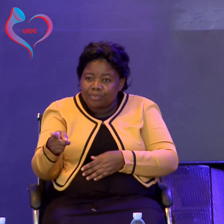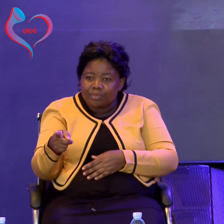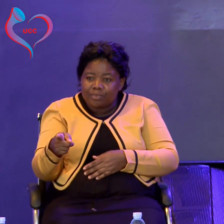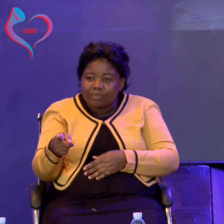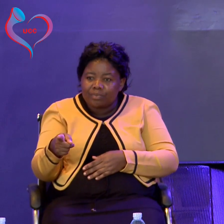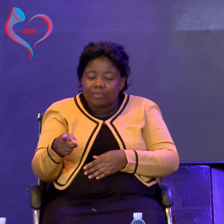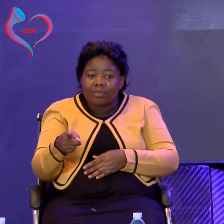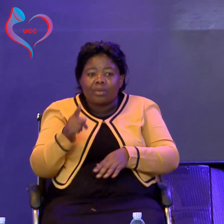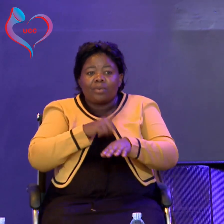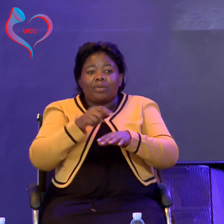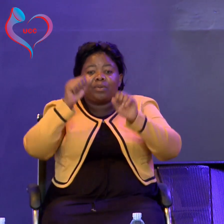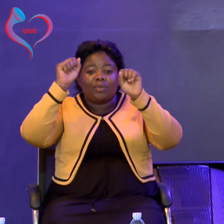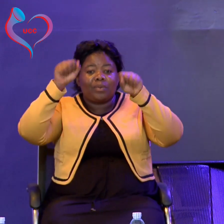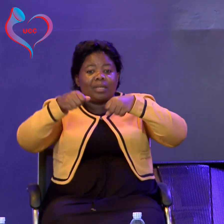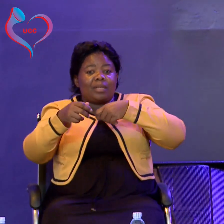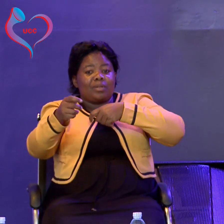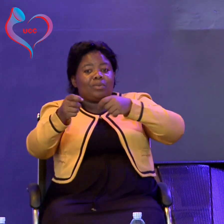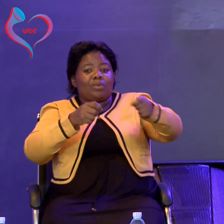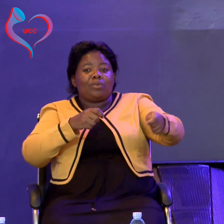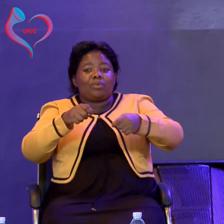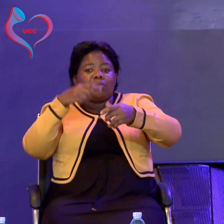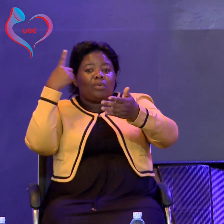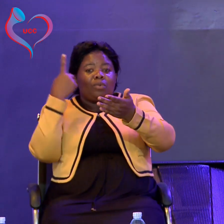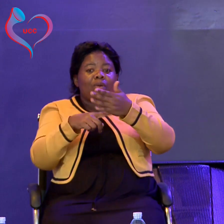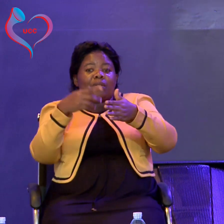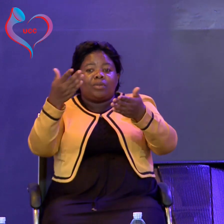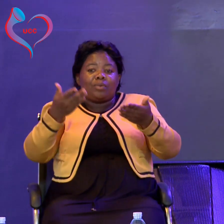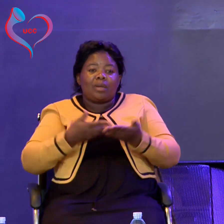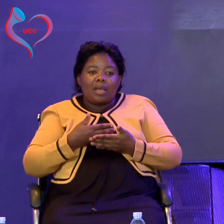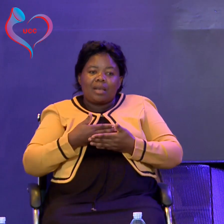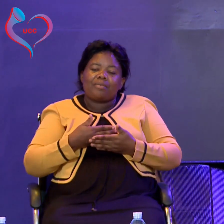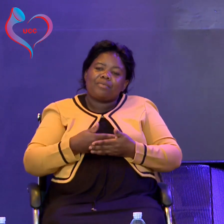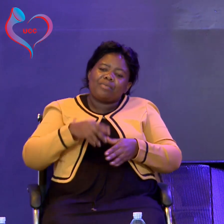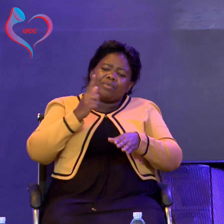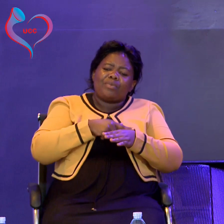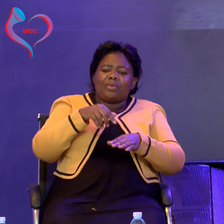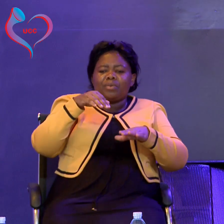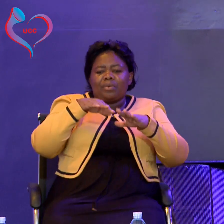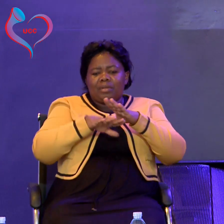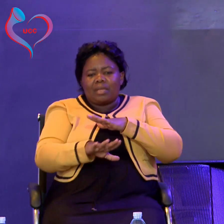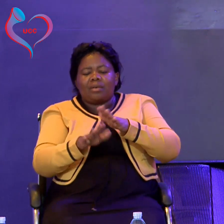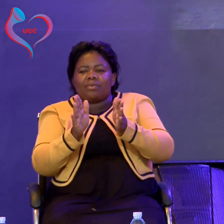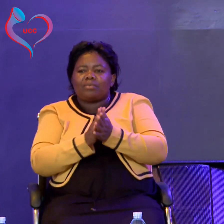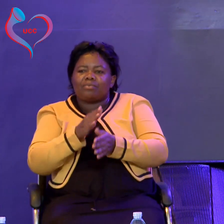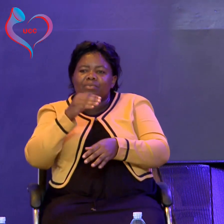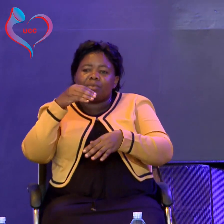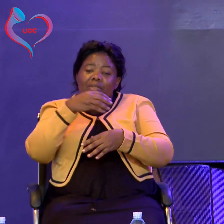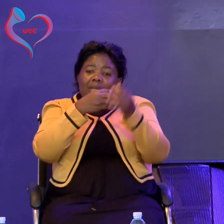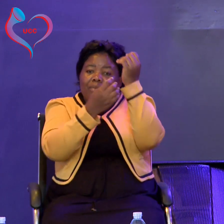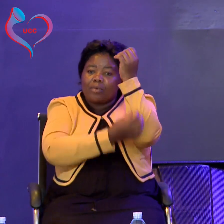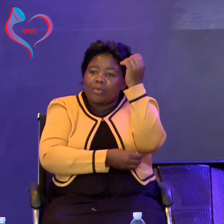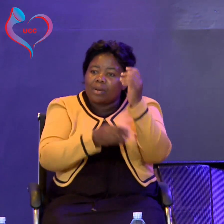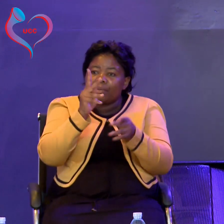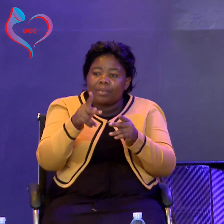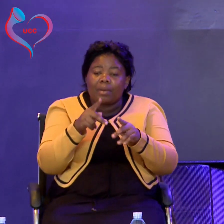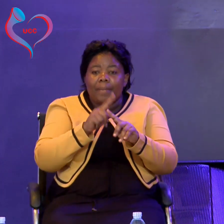Ng'osobola okufuga kyoli oba oli mu banene oba oli mu batono oba oli mu baavu oba oli mu banaku naye ng'osobola okufuga kyoli. When you can control